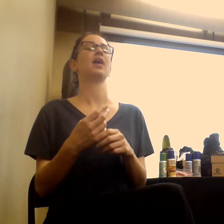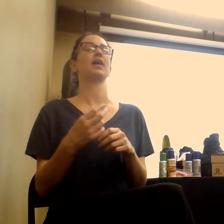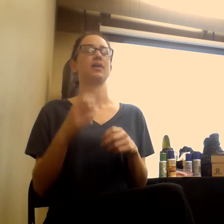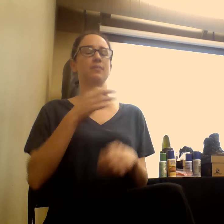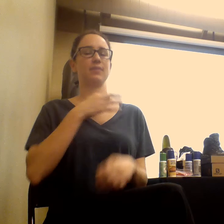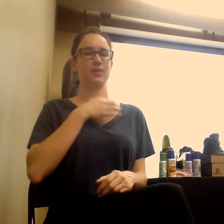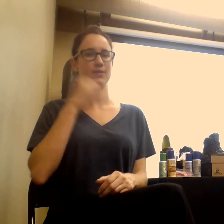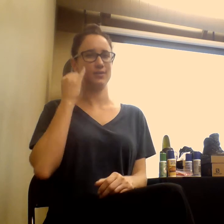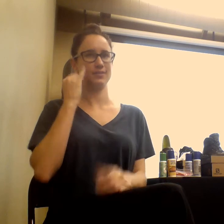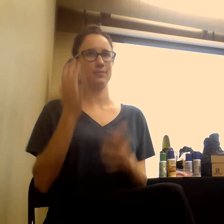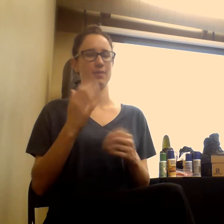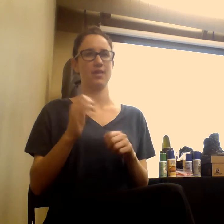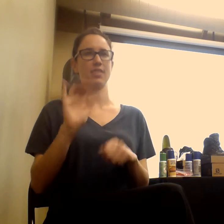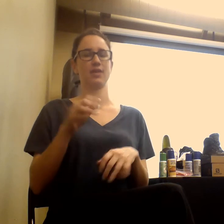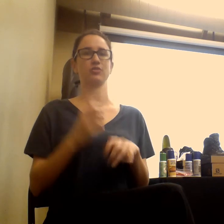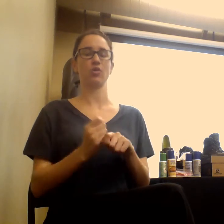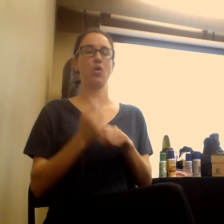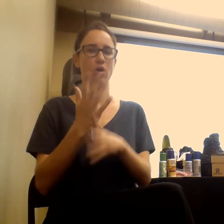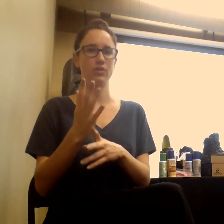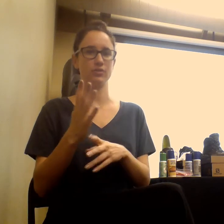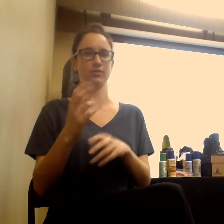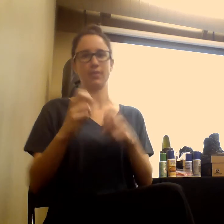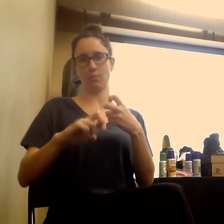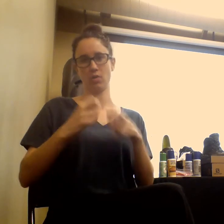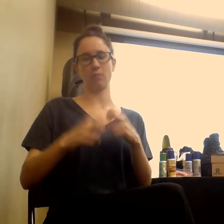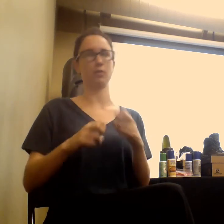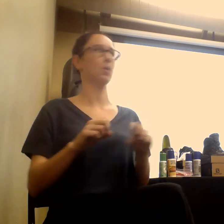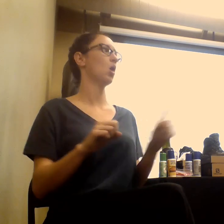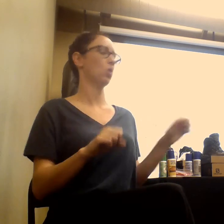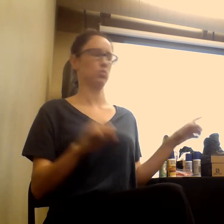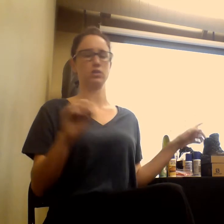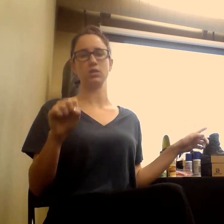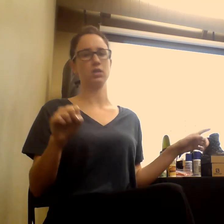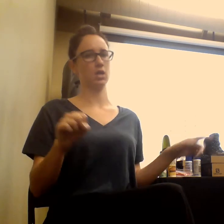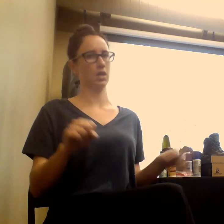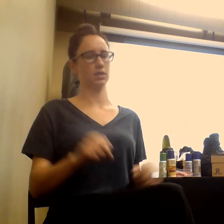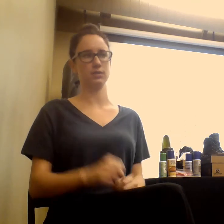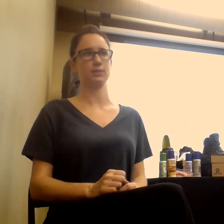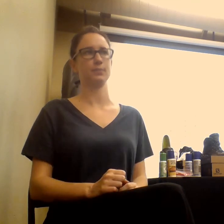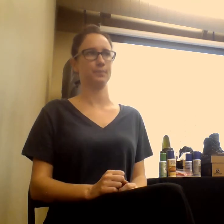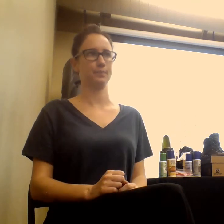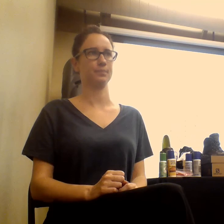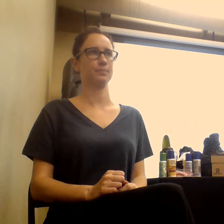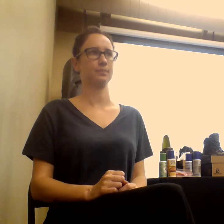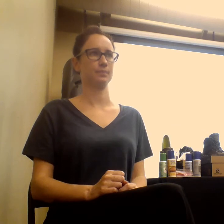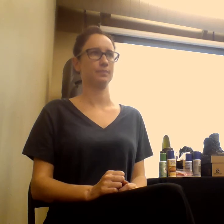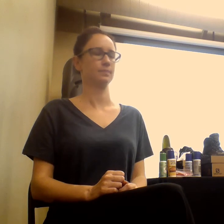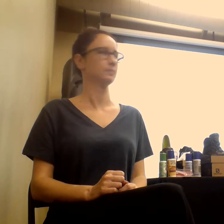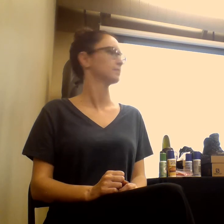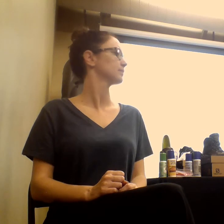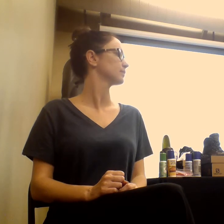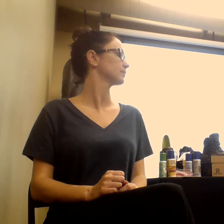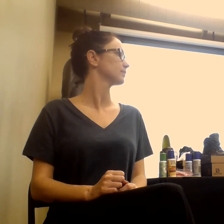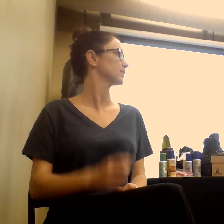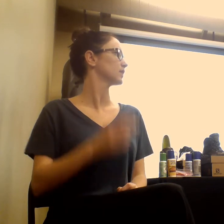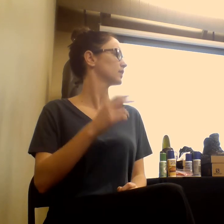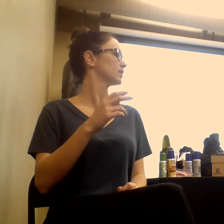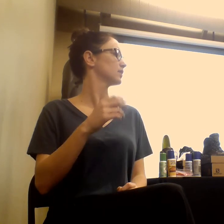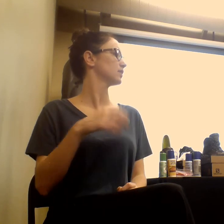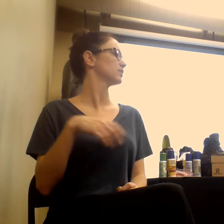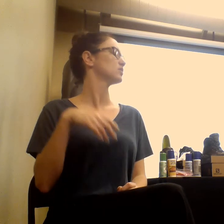your boots downstairs. When you do try them on, definitely get on that rock. And I see them telling people to stop